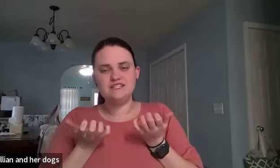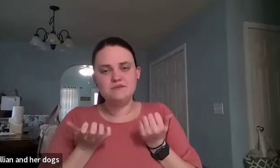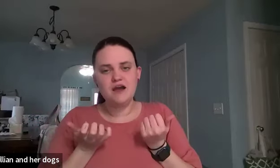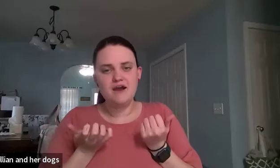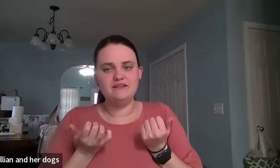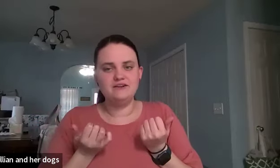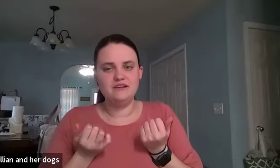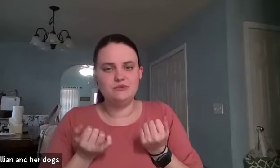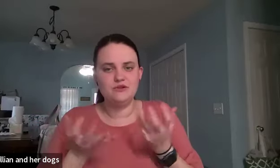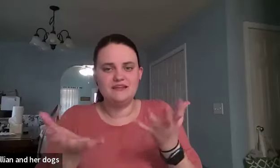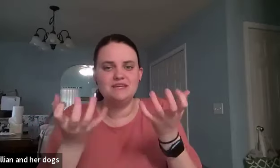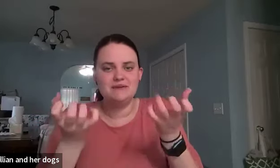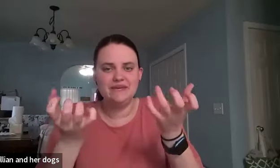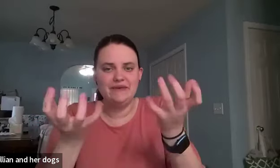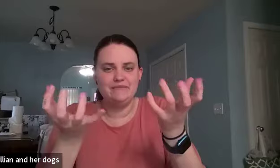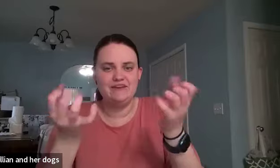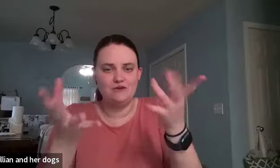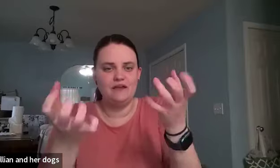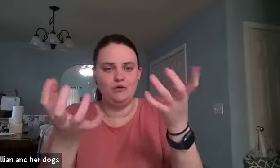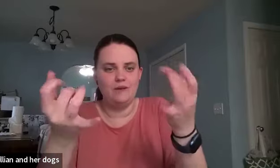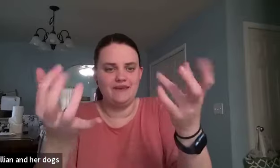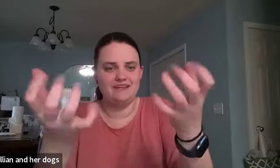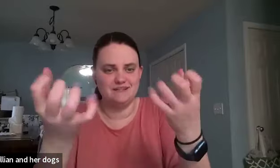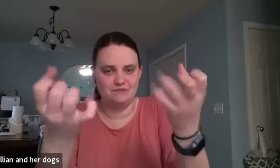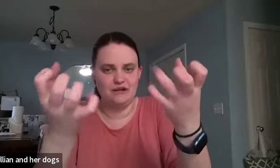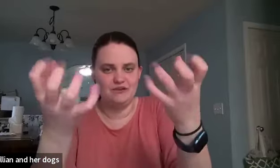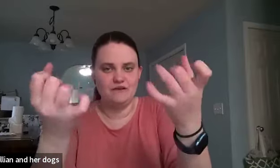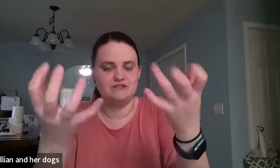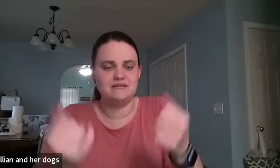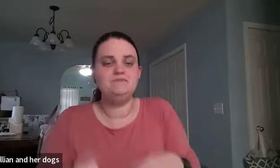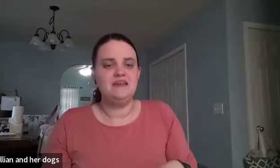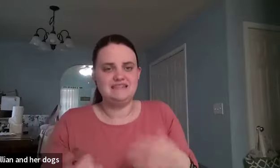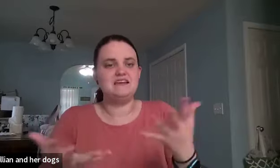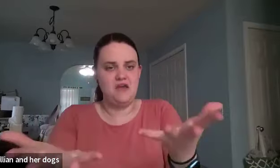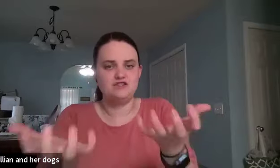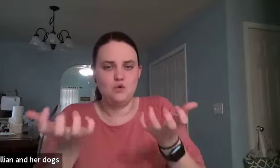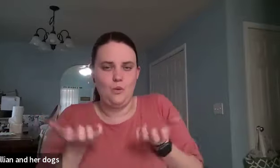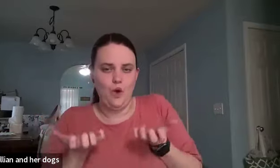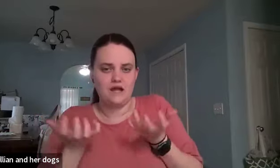always think about how a little kid, when they're like, gimme, and they're like grabby hands, like bringing their fingers in. It's like that. So